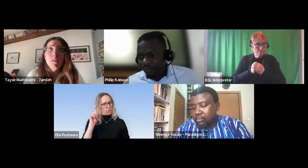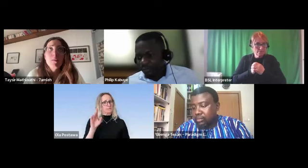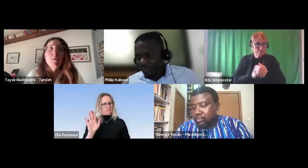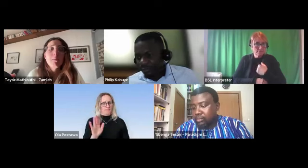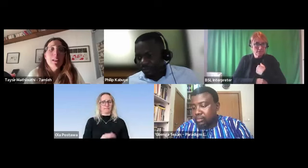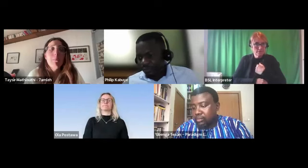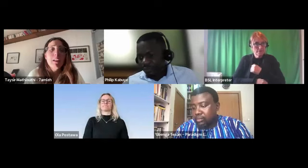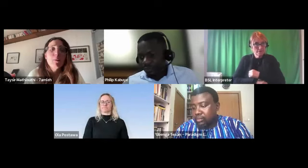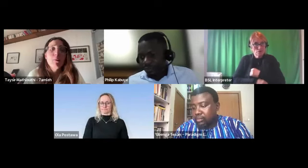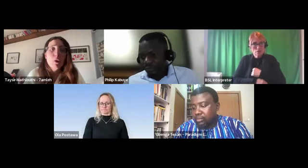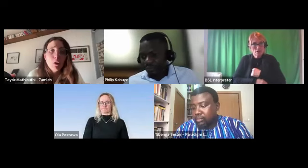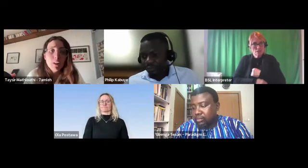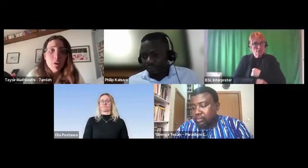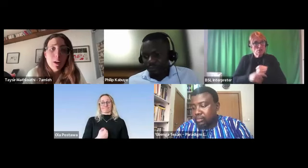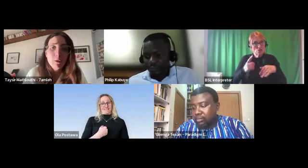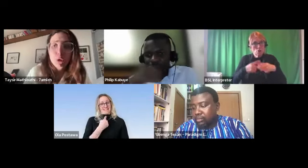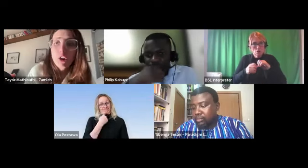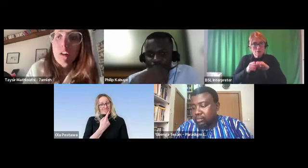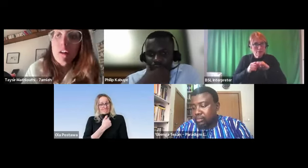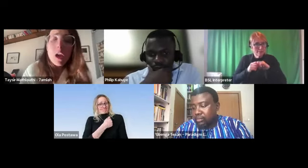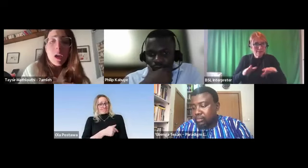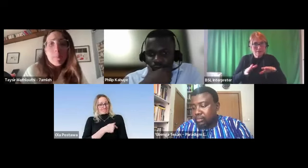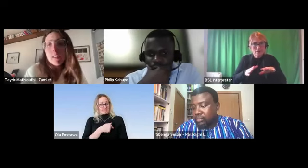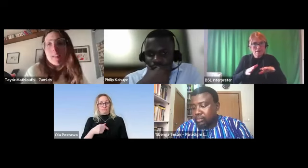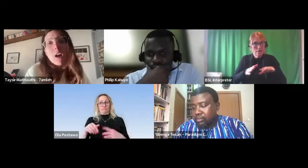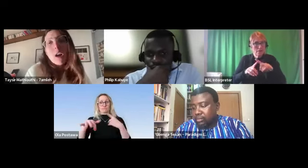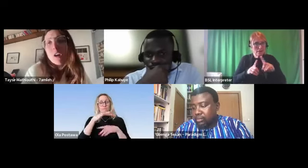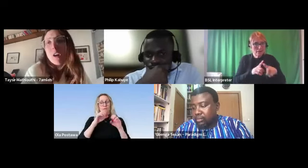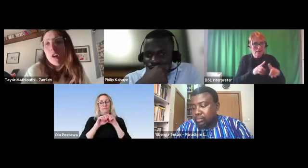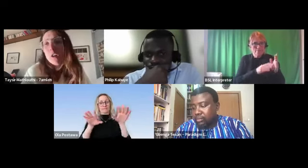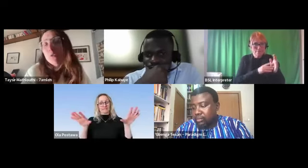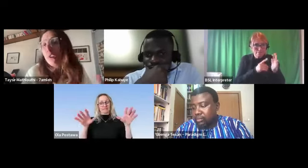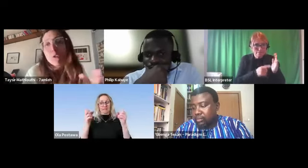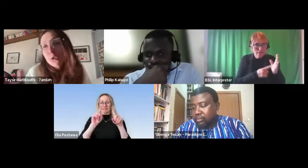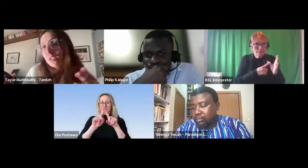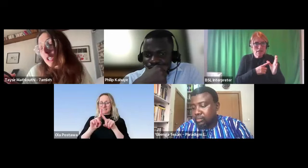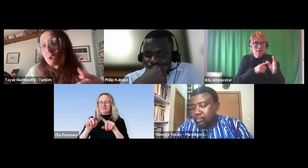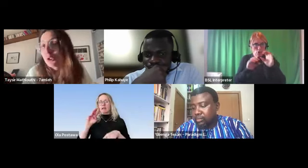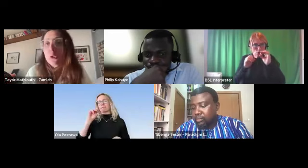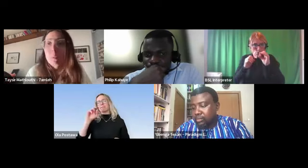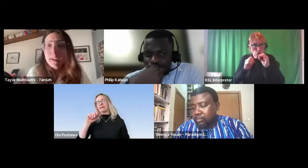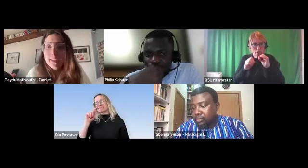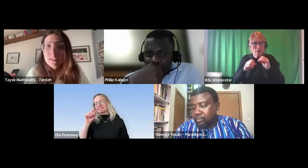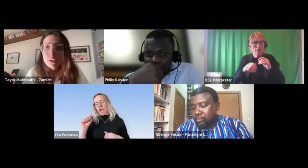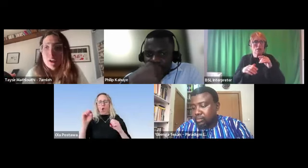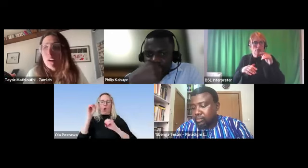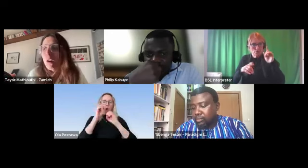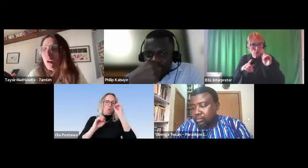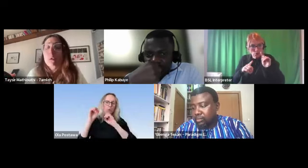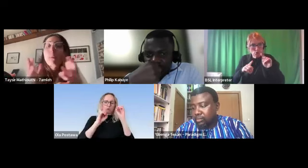obviously, the social media platforms we're talking about, which are Meta, Google, YouTube,